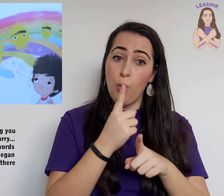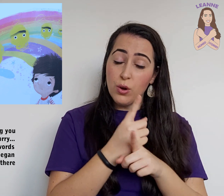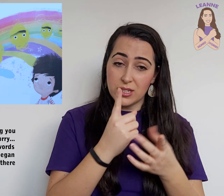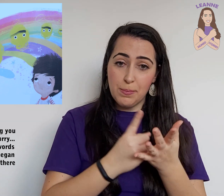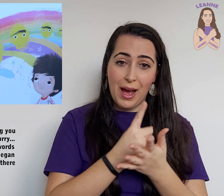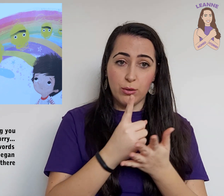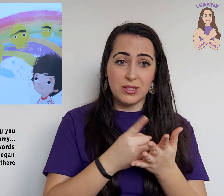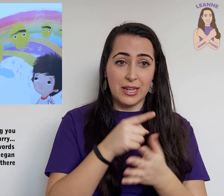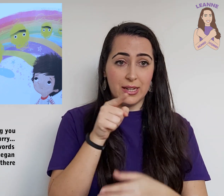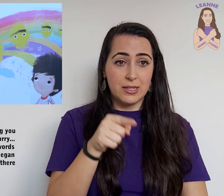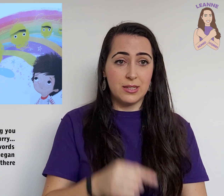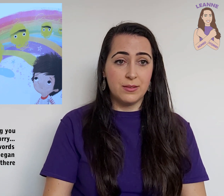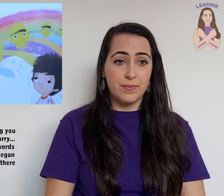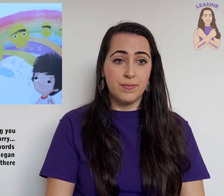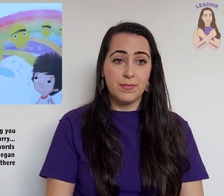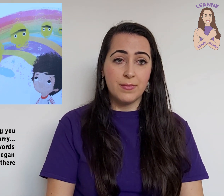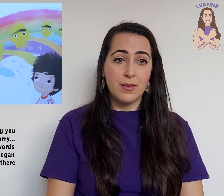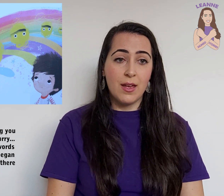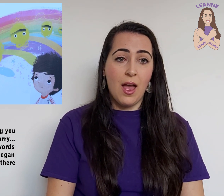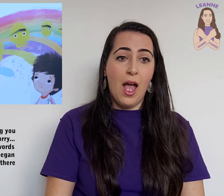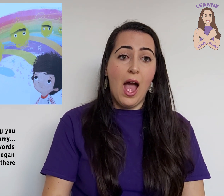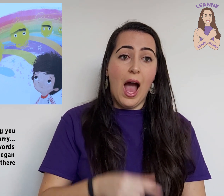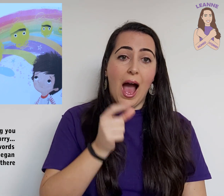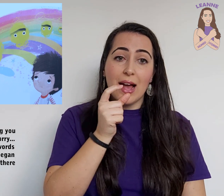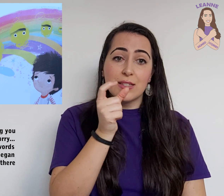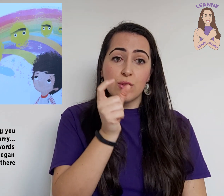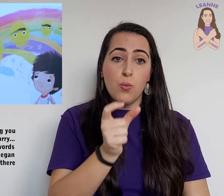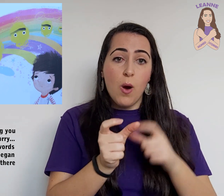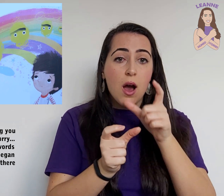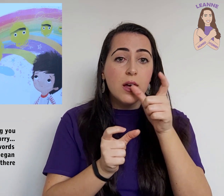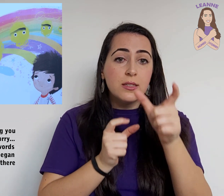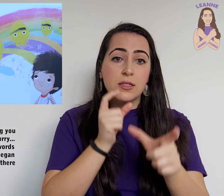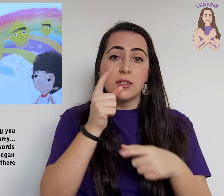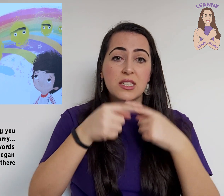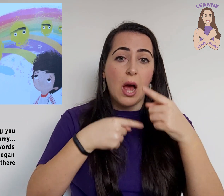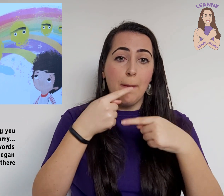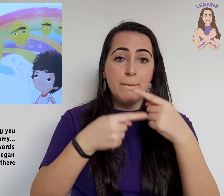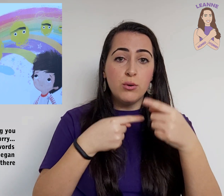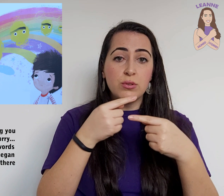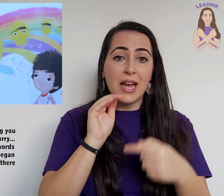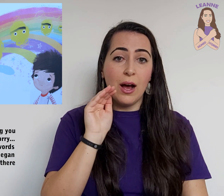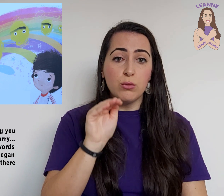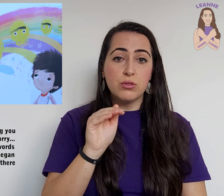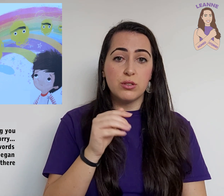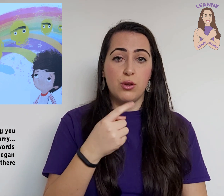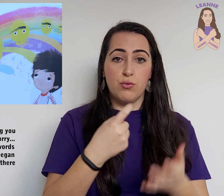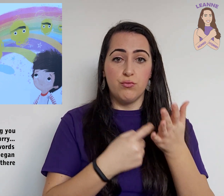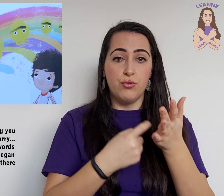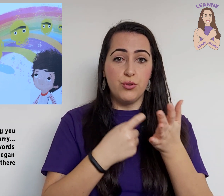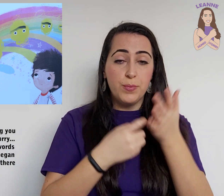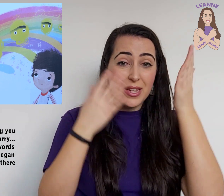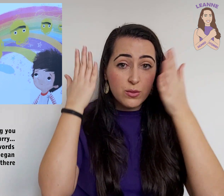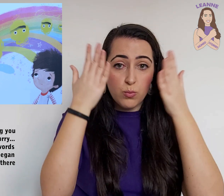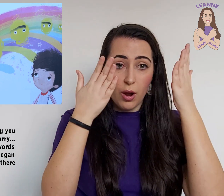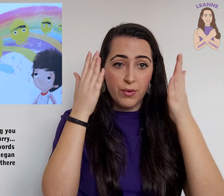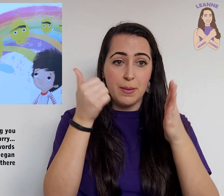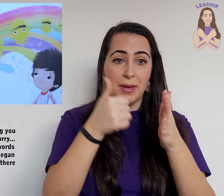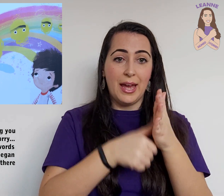talked about it. As the words tumbled out, Ruby's worry began